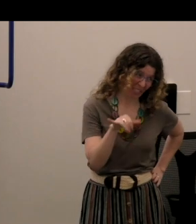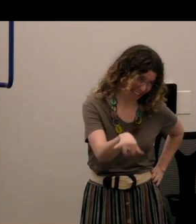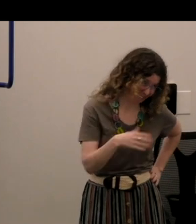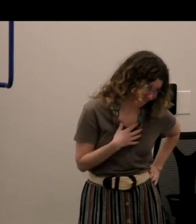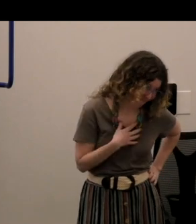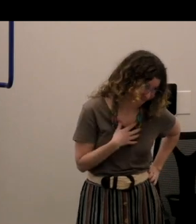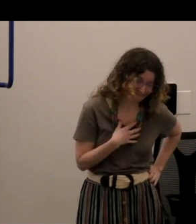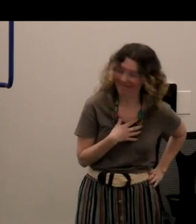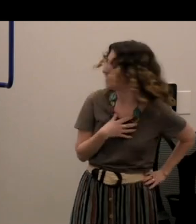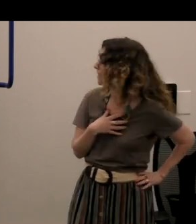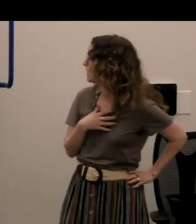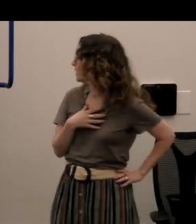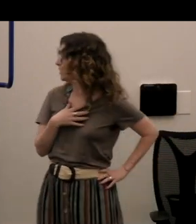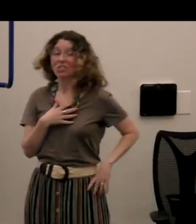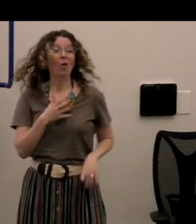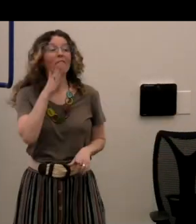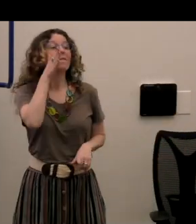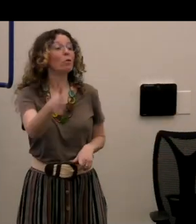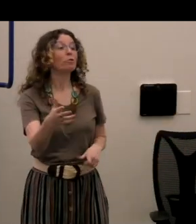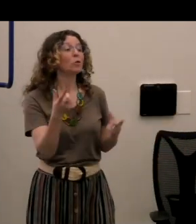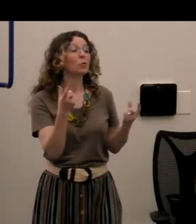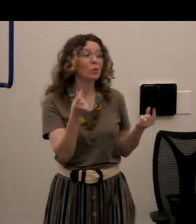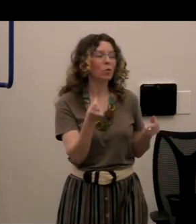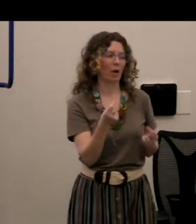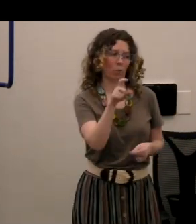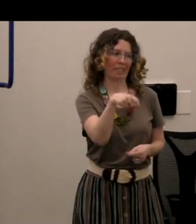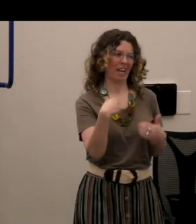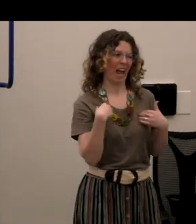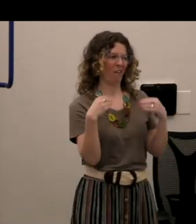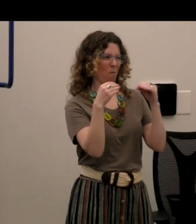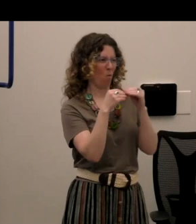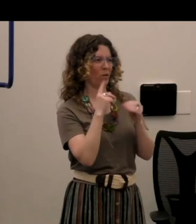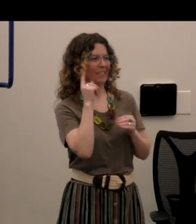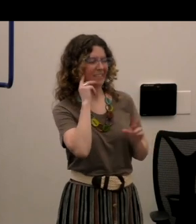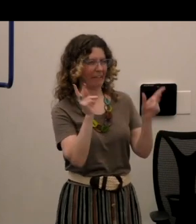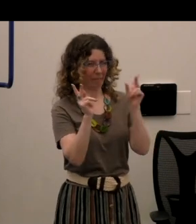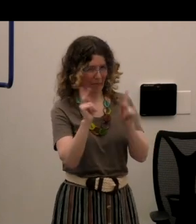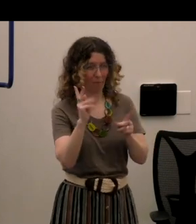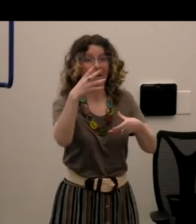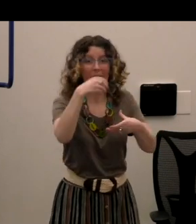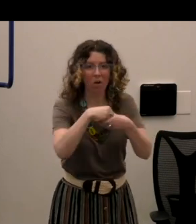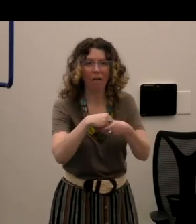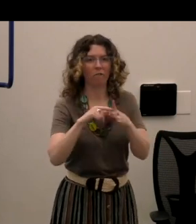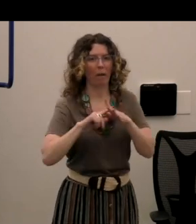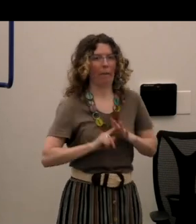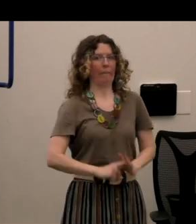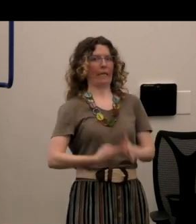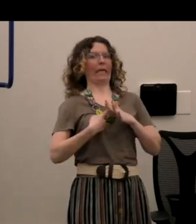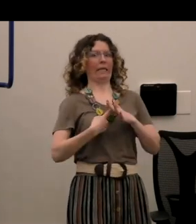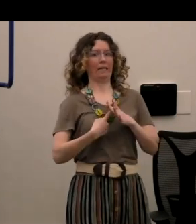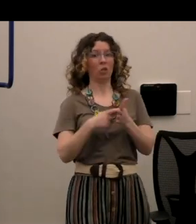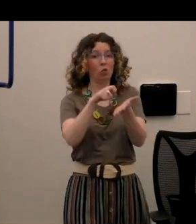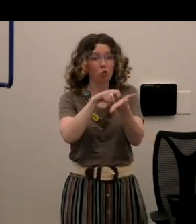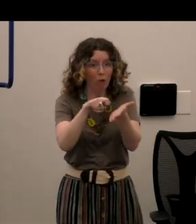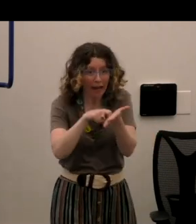and essentially serve as patrons to their life, which is something that we find kind of icky. We don't like that. We need to have more deaf people involved